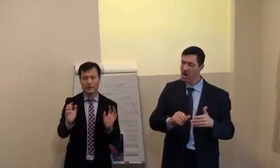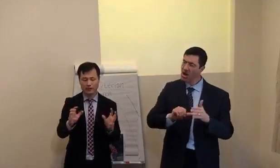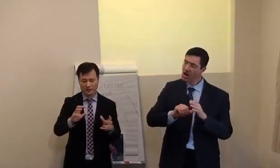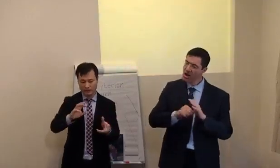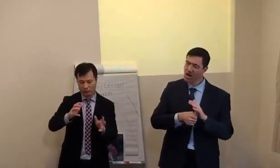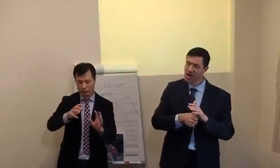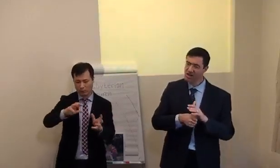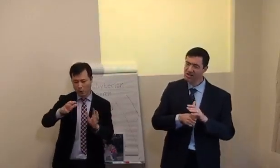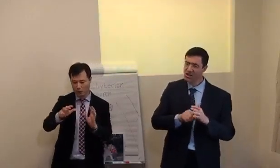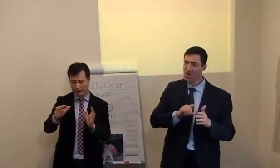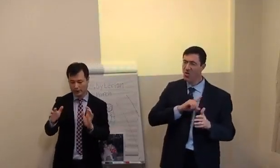government have new policies.